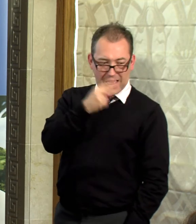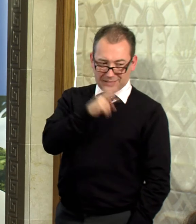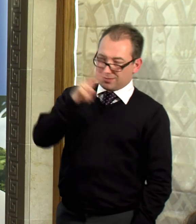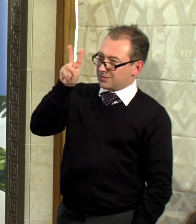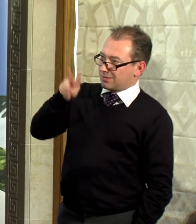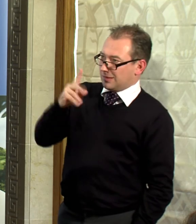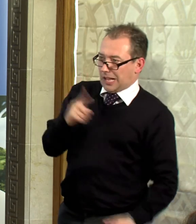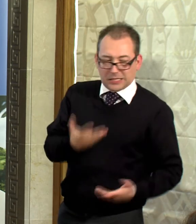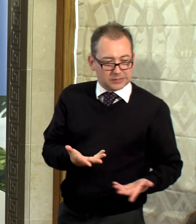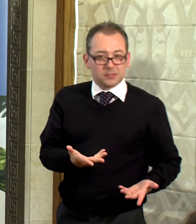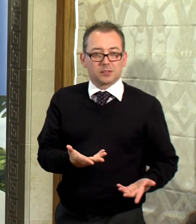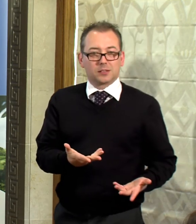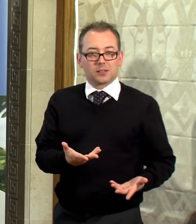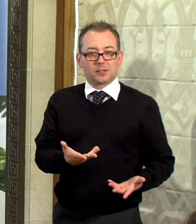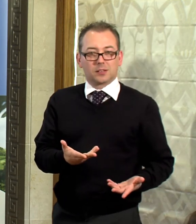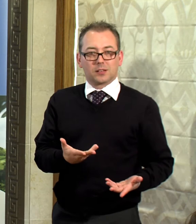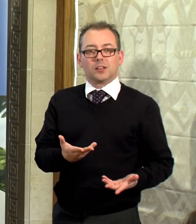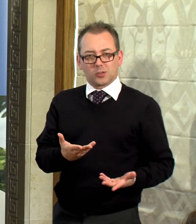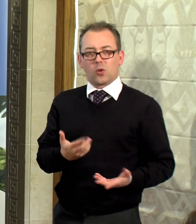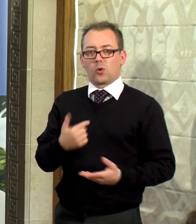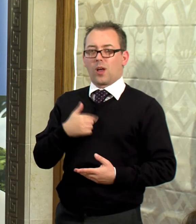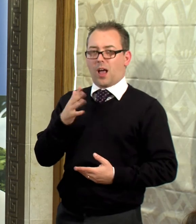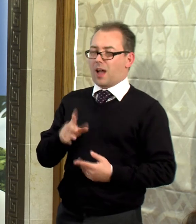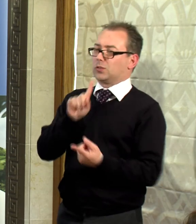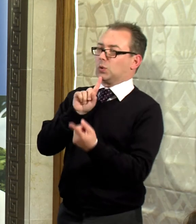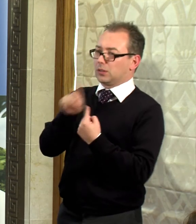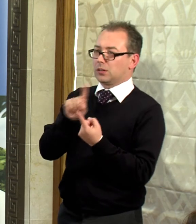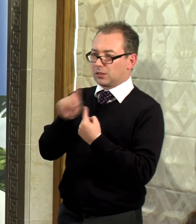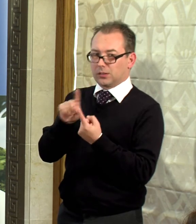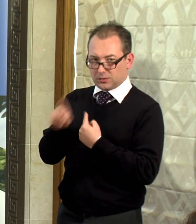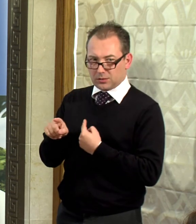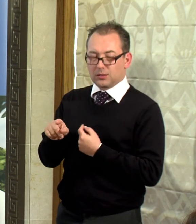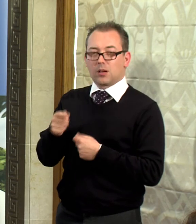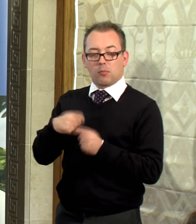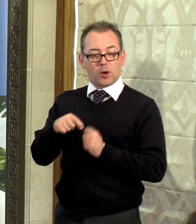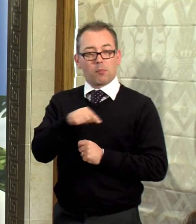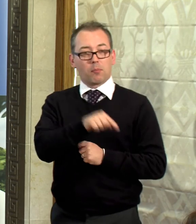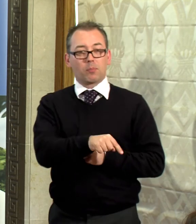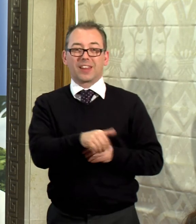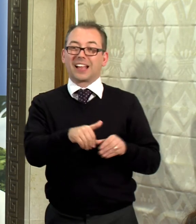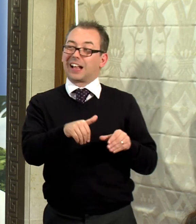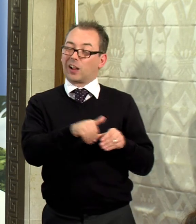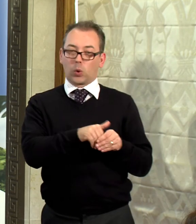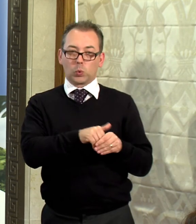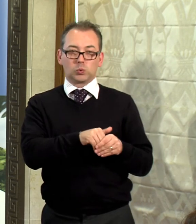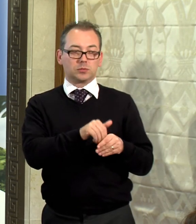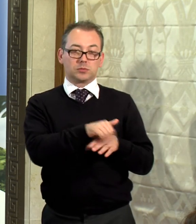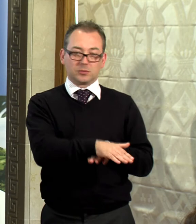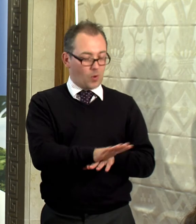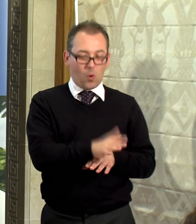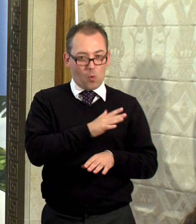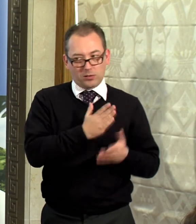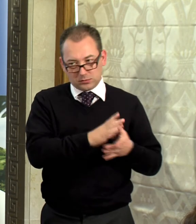In order to provide answers to these questions and to prevent exclusion, we must take action. For